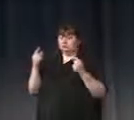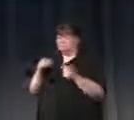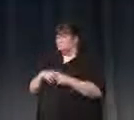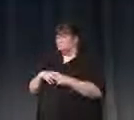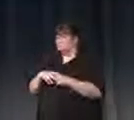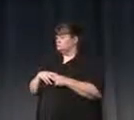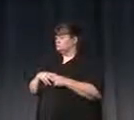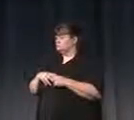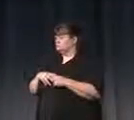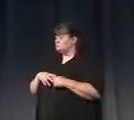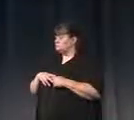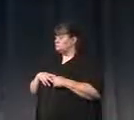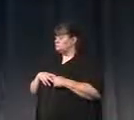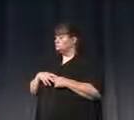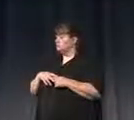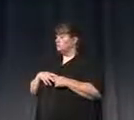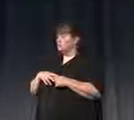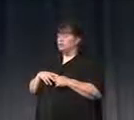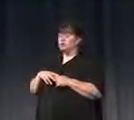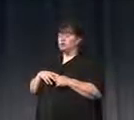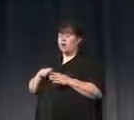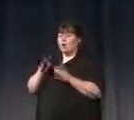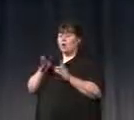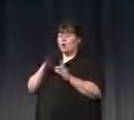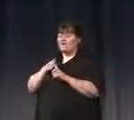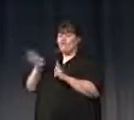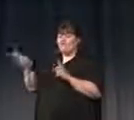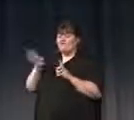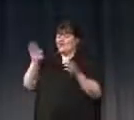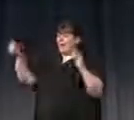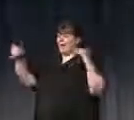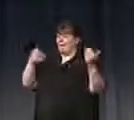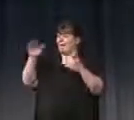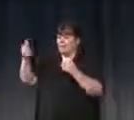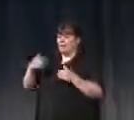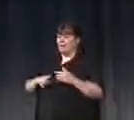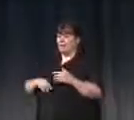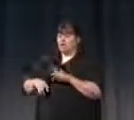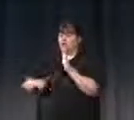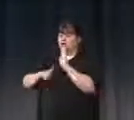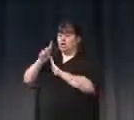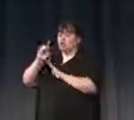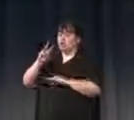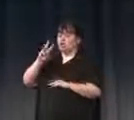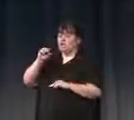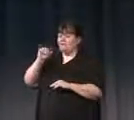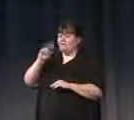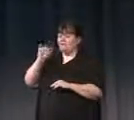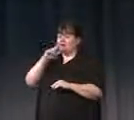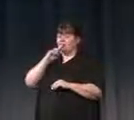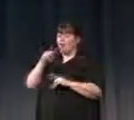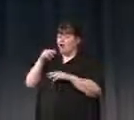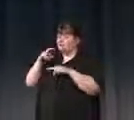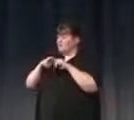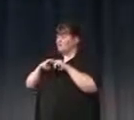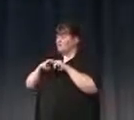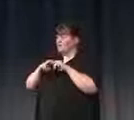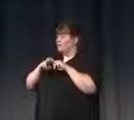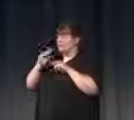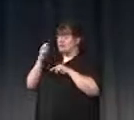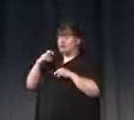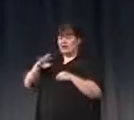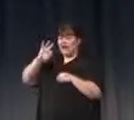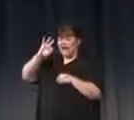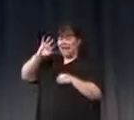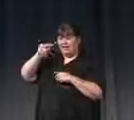It says here, in order to avoid possible reflecting surfaces, a tall swivel chair was erected on top of a ventilator which rises 9